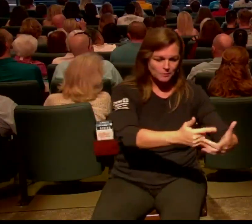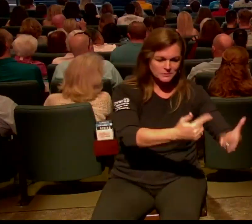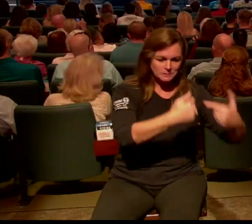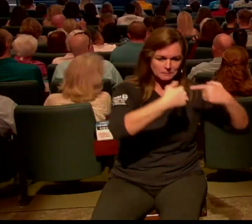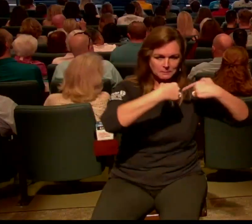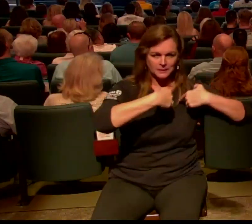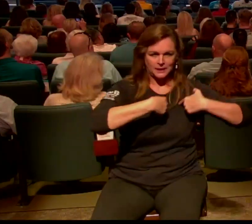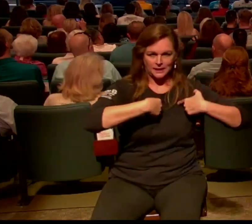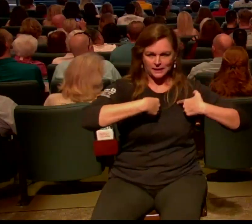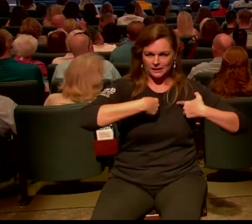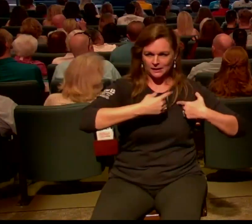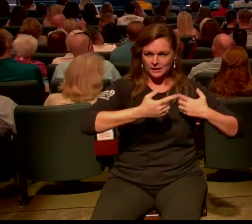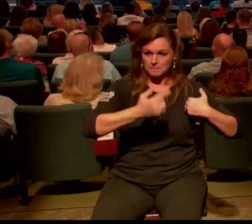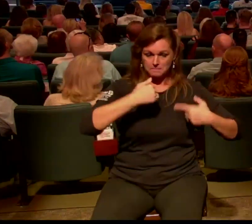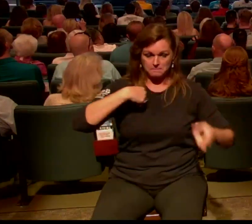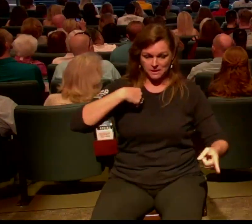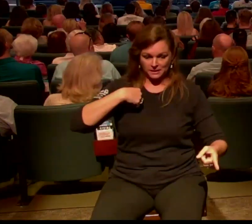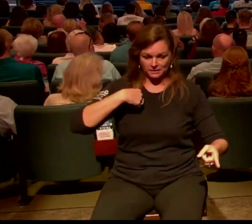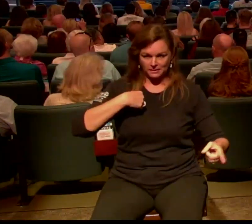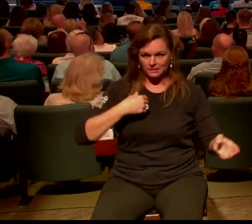me.